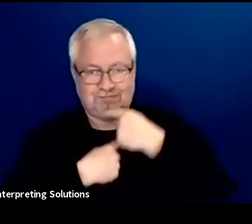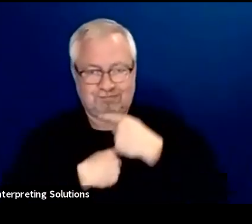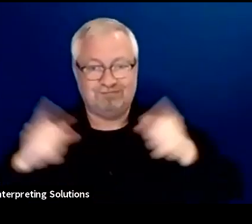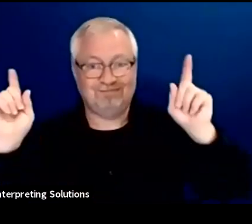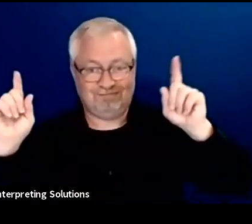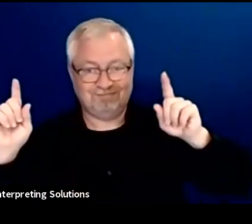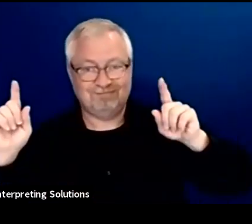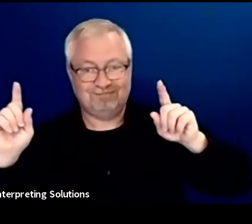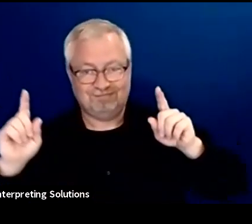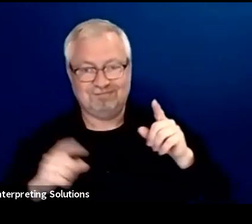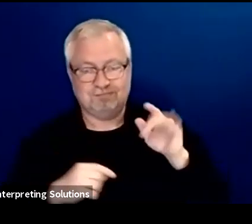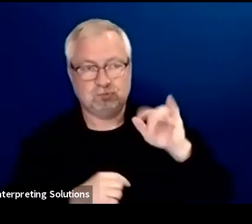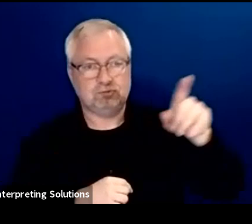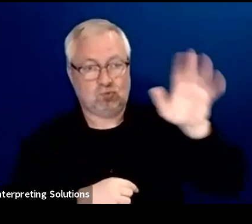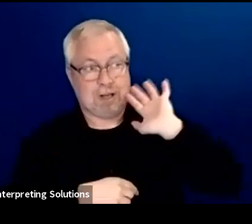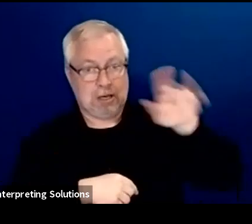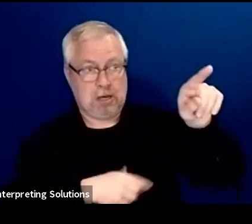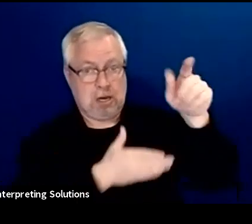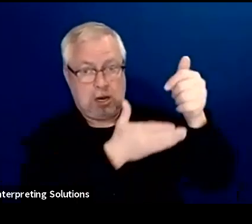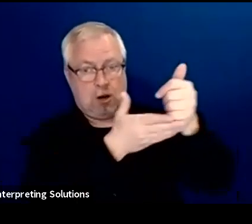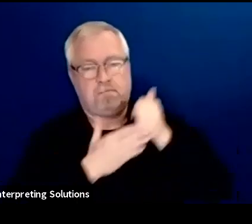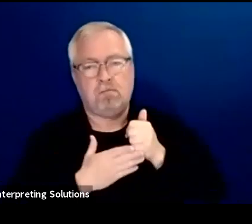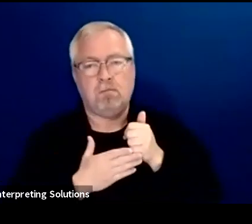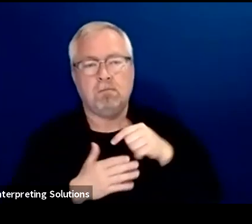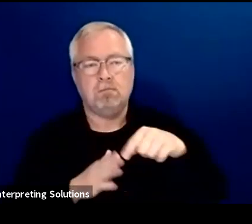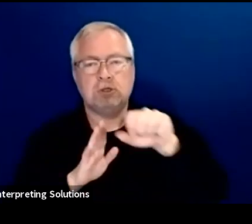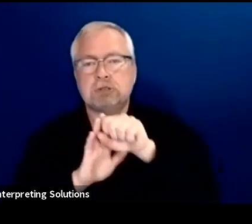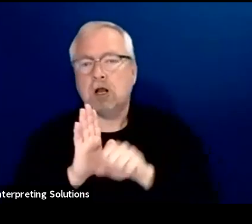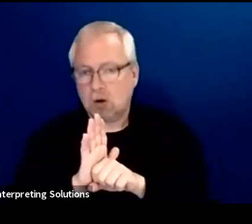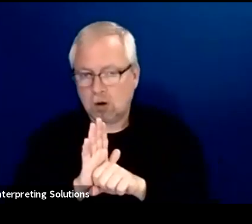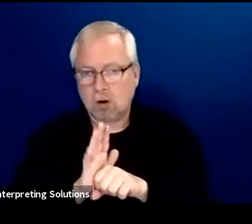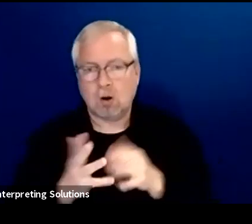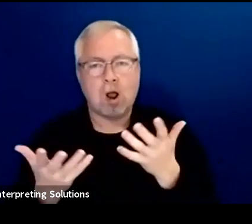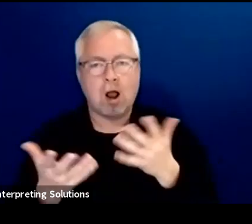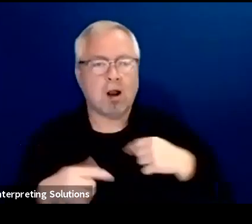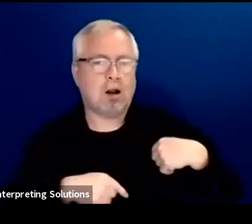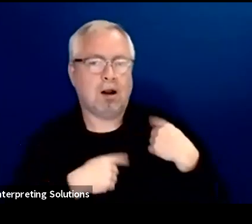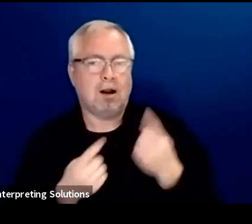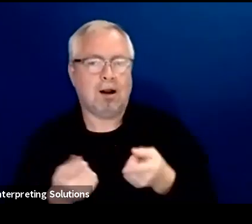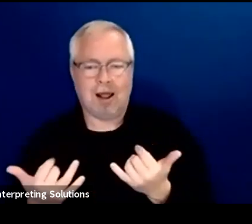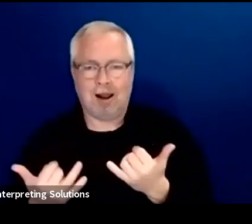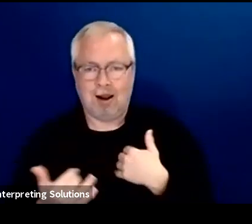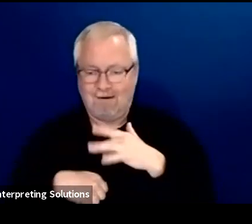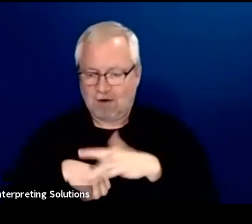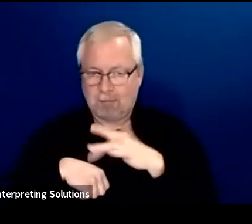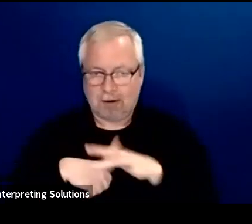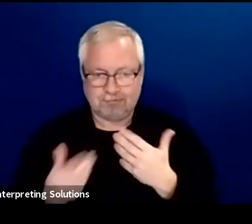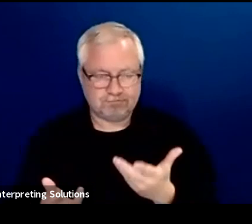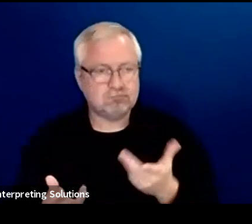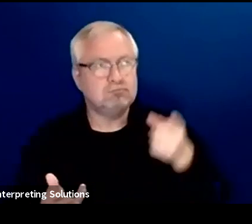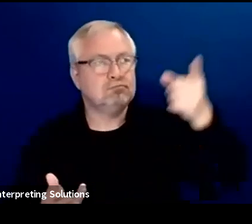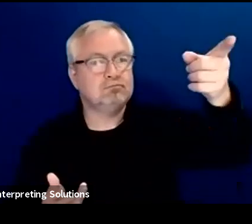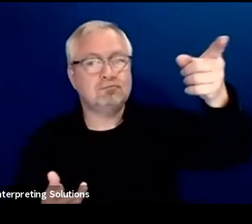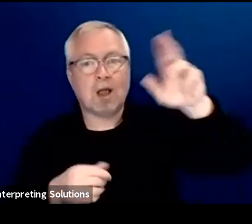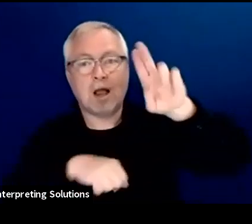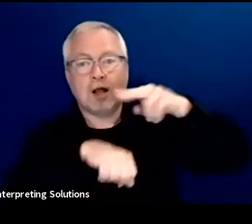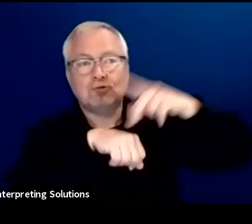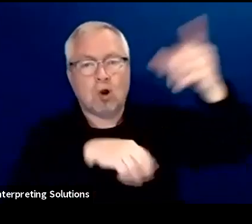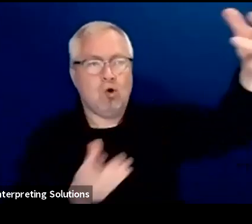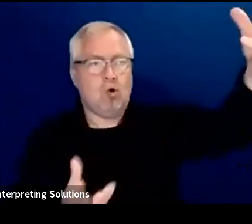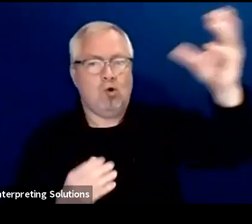the state in addition to what's already been available under the current national emergency. Specifically, it opens up some